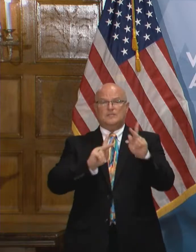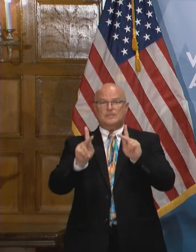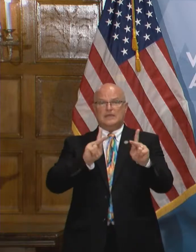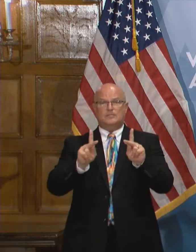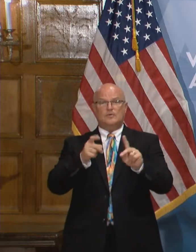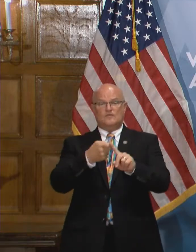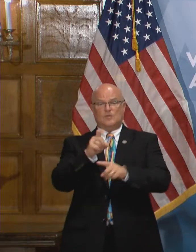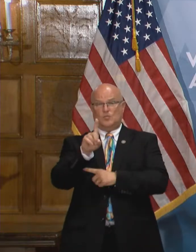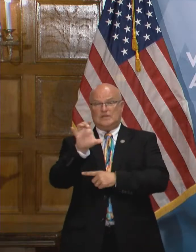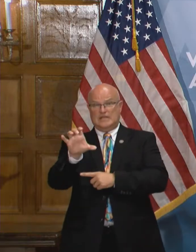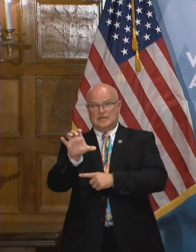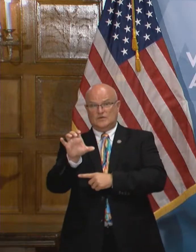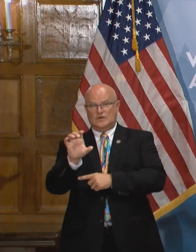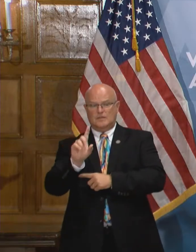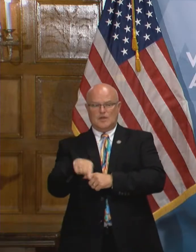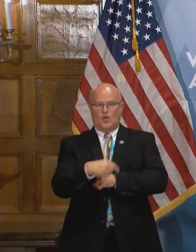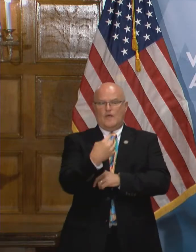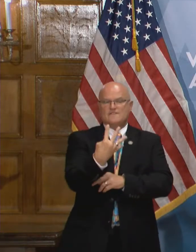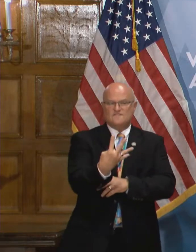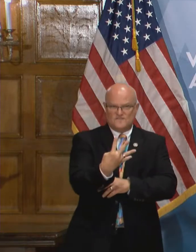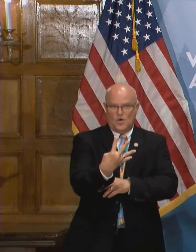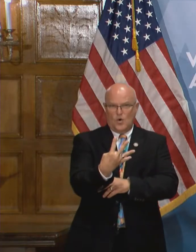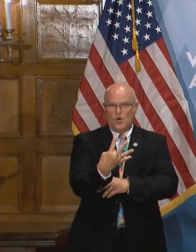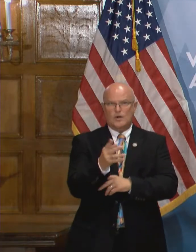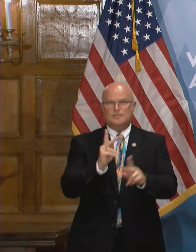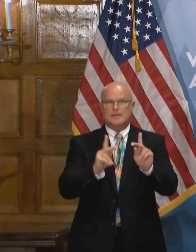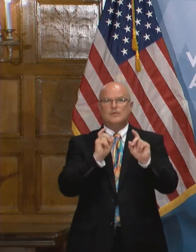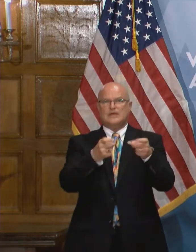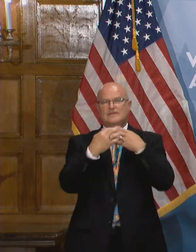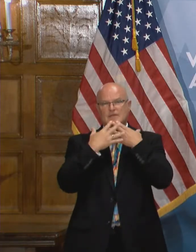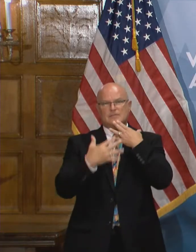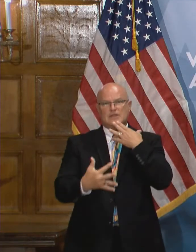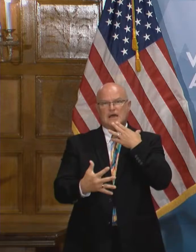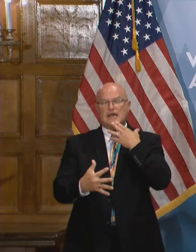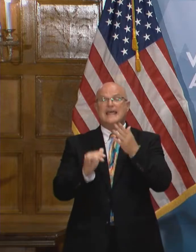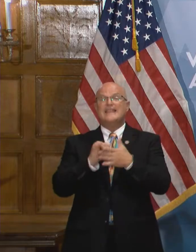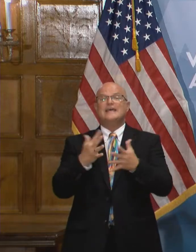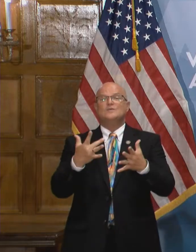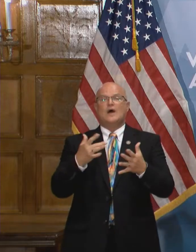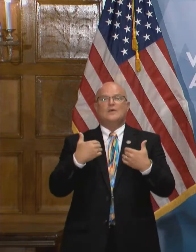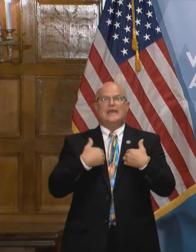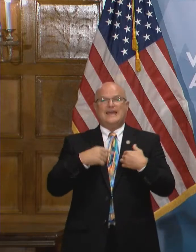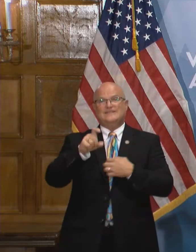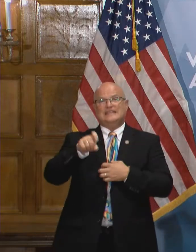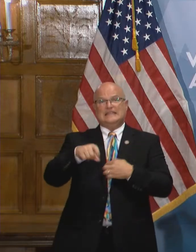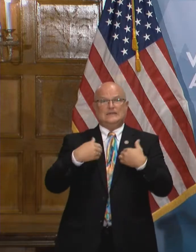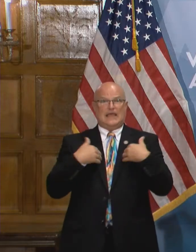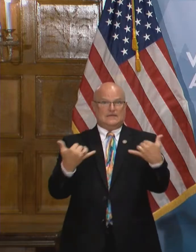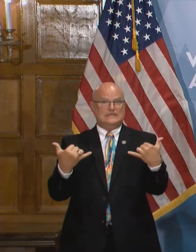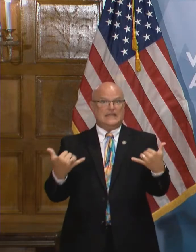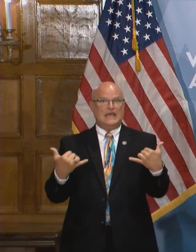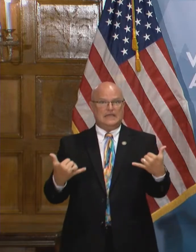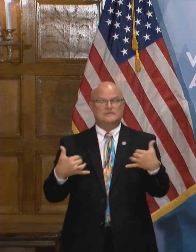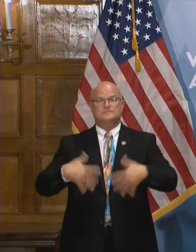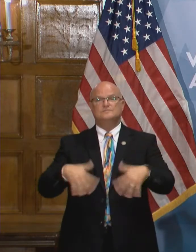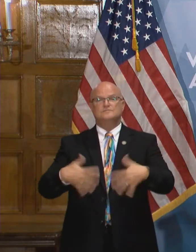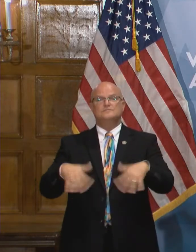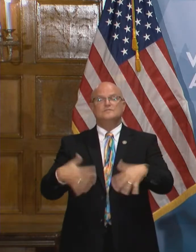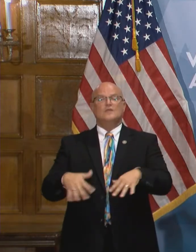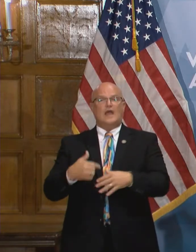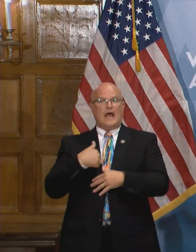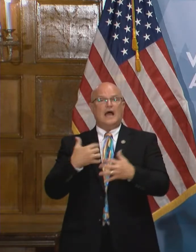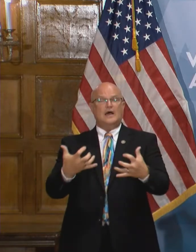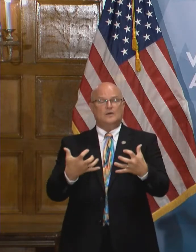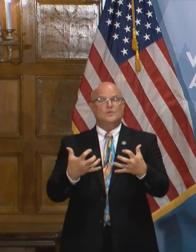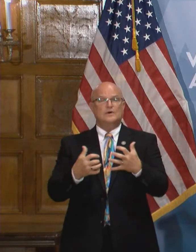are eligible, but only 4 of those people are giving, that's why we have the need we have today. So I